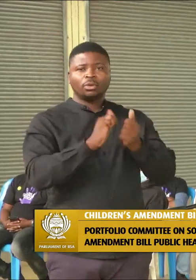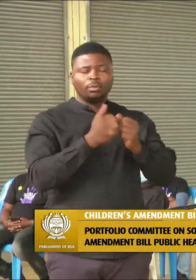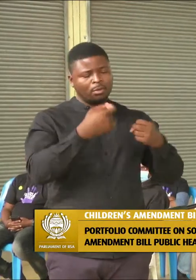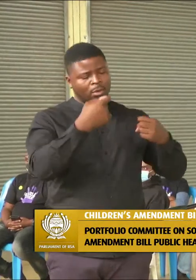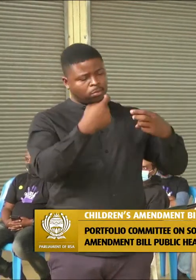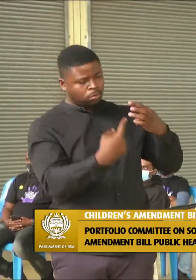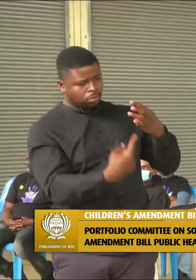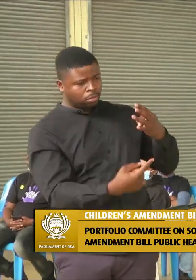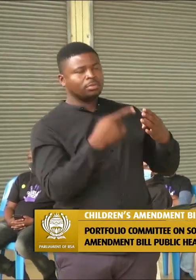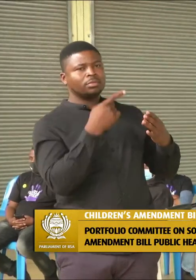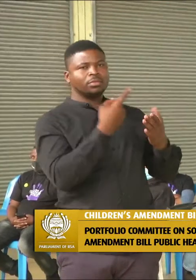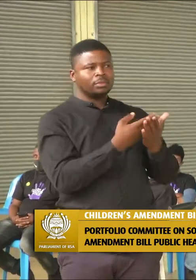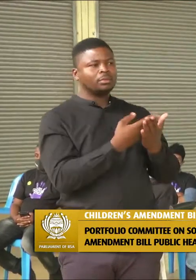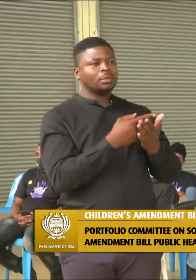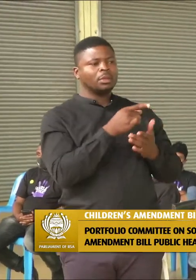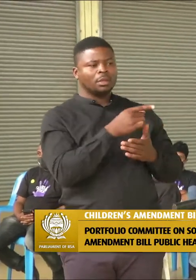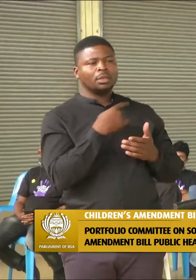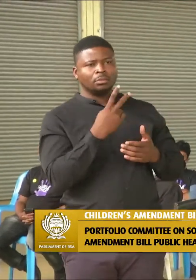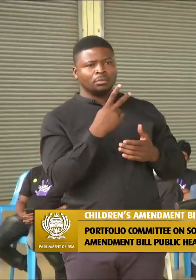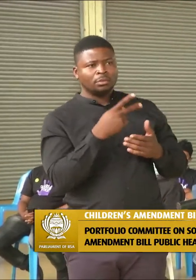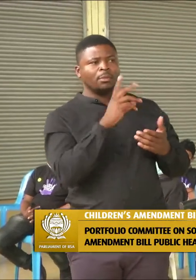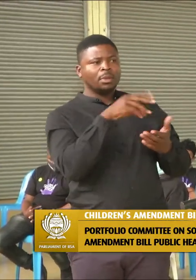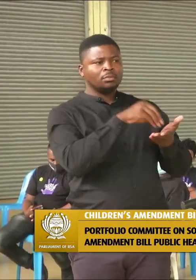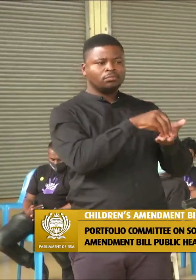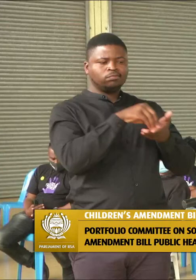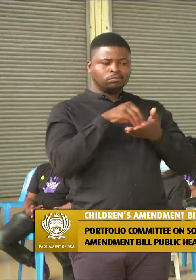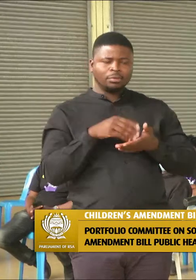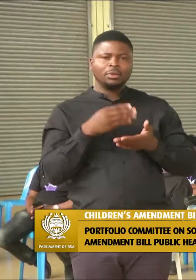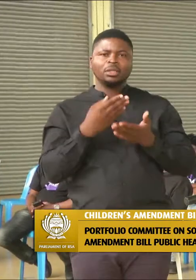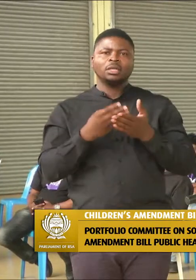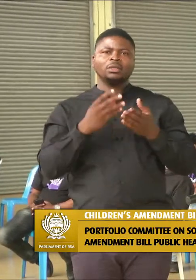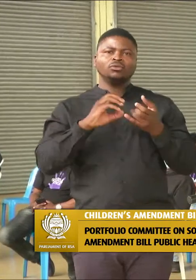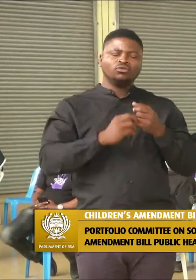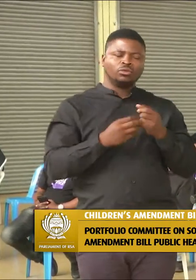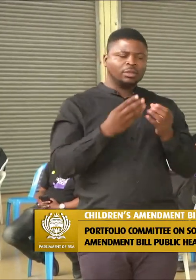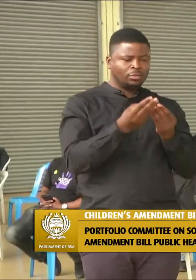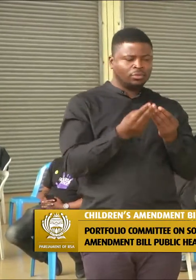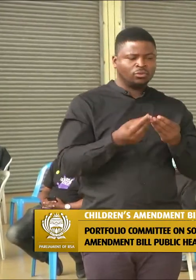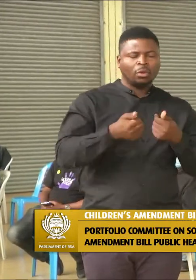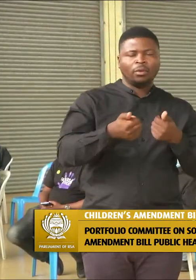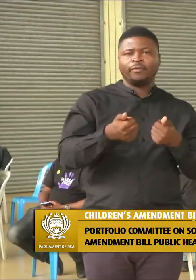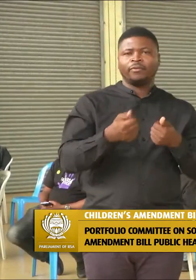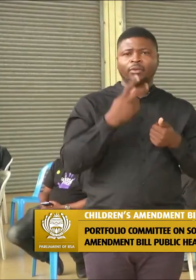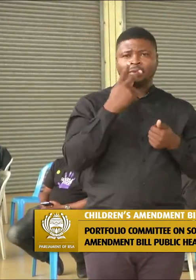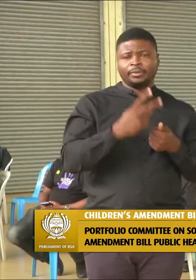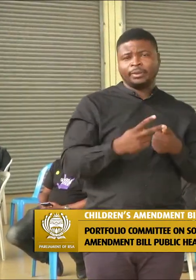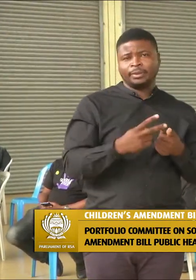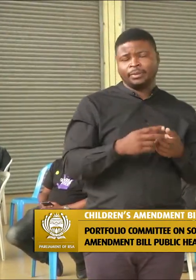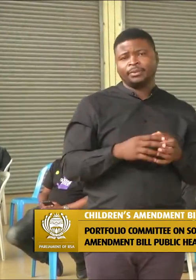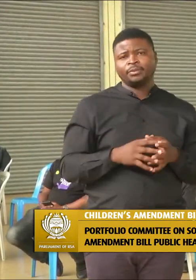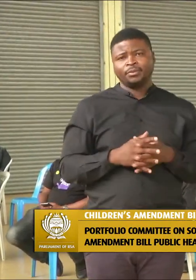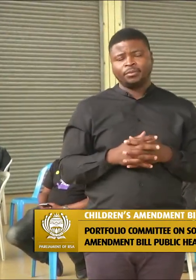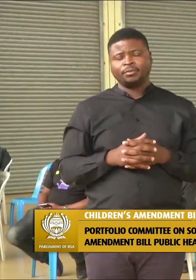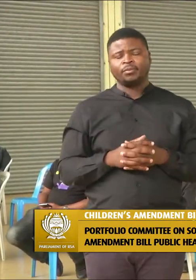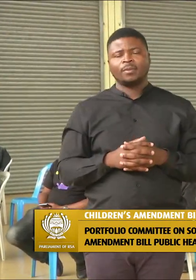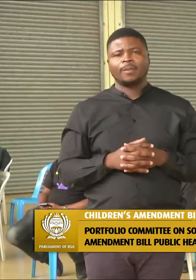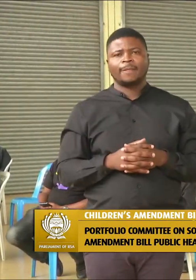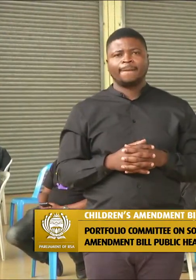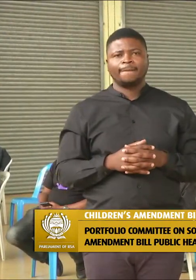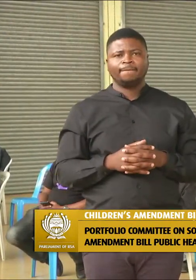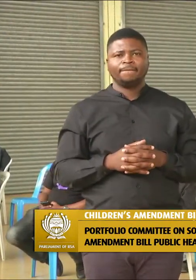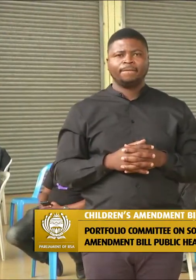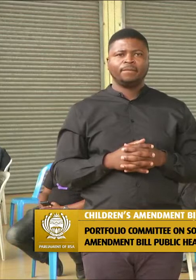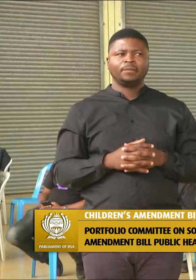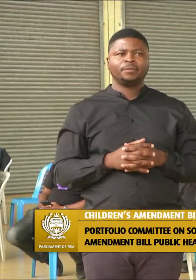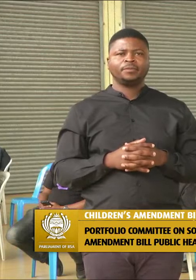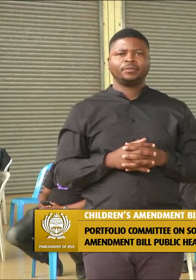if benizithatha nizise ngaphambili. The KZN is blessed with all these officials and volunteers. So if you